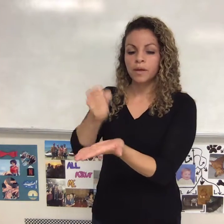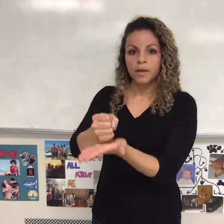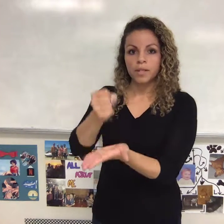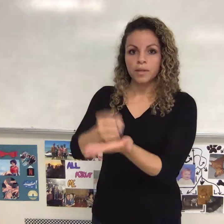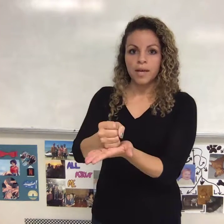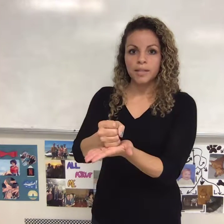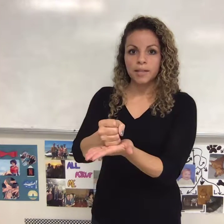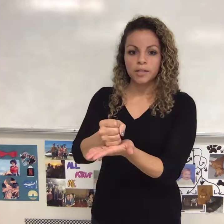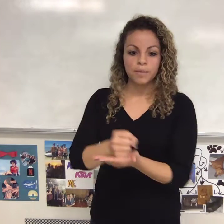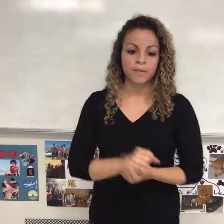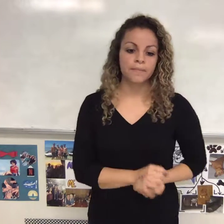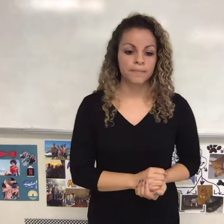it's with an S hand shape.